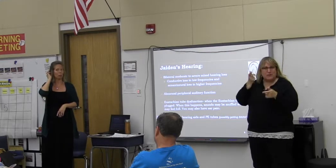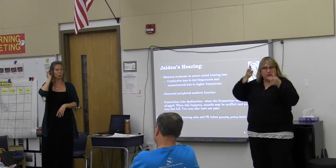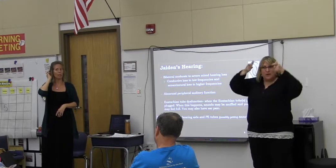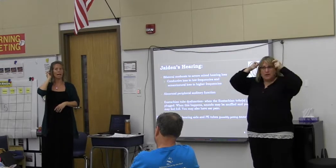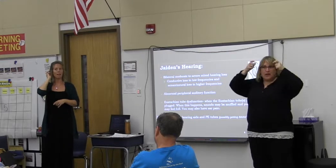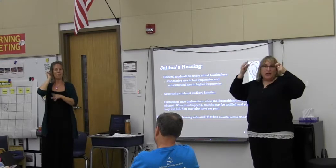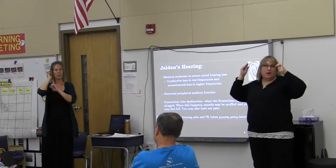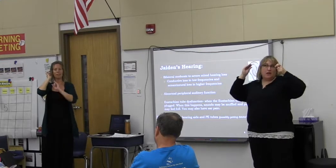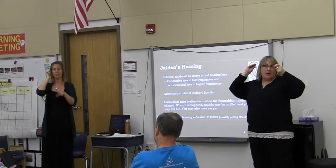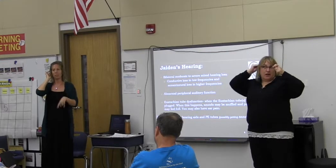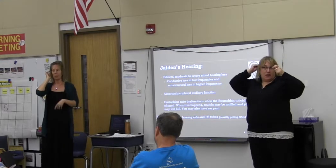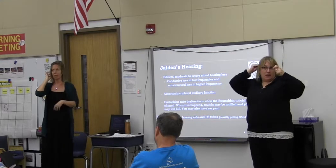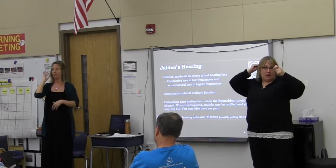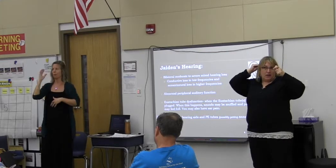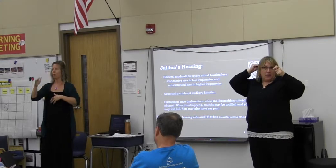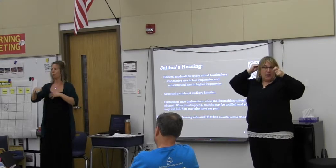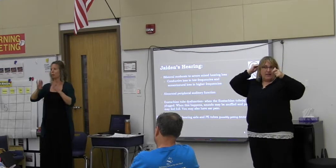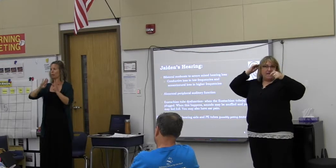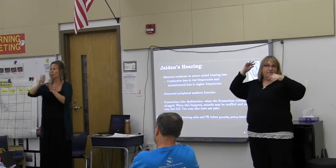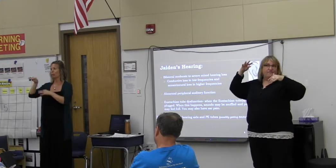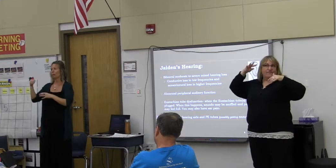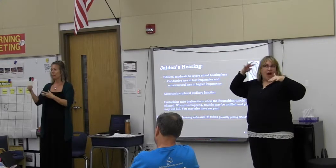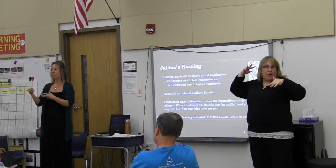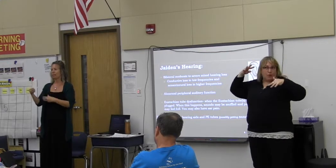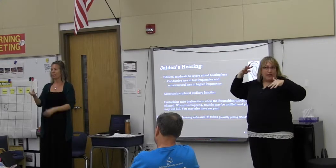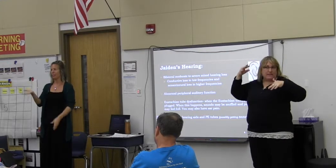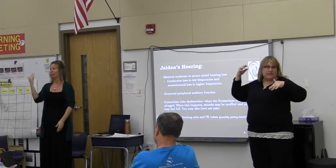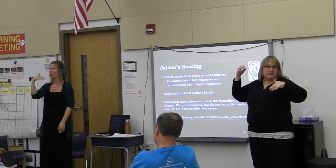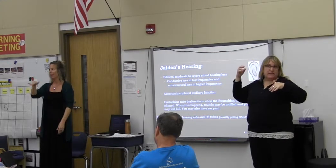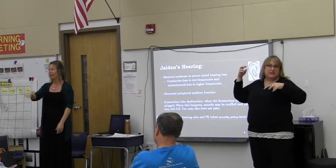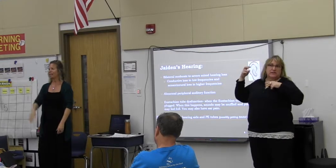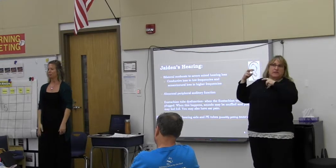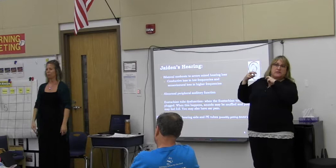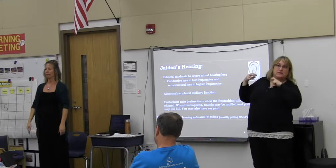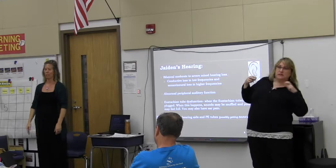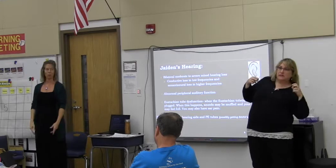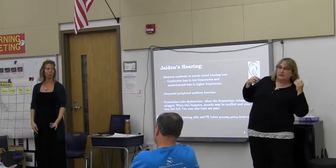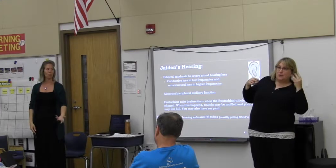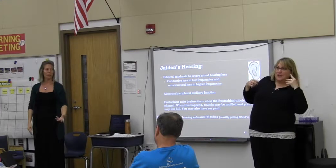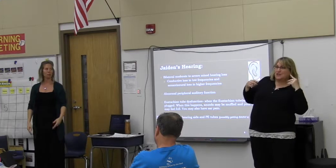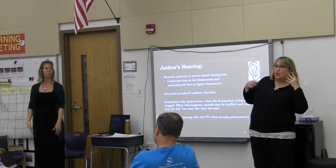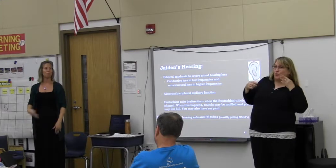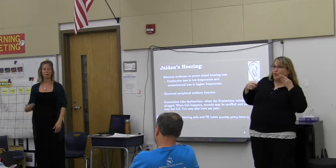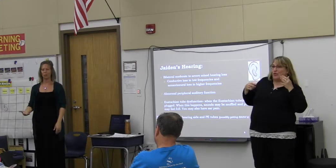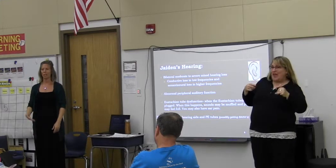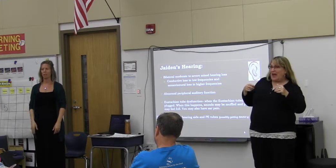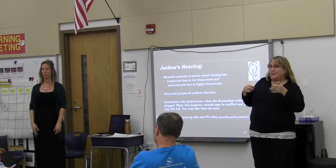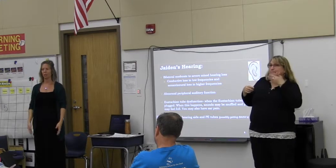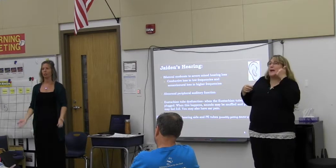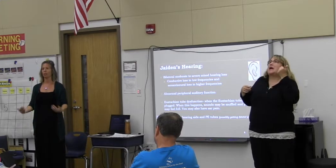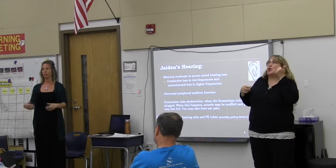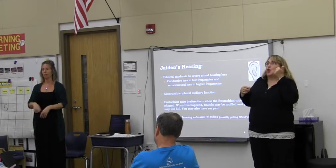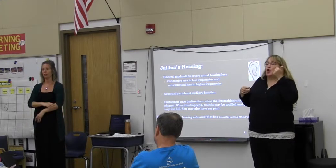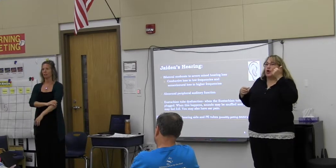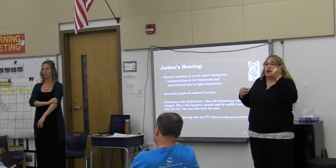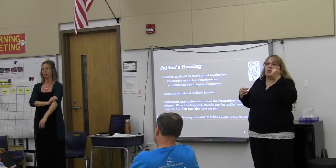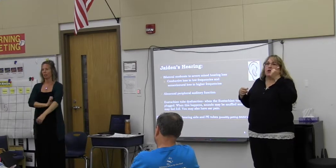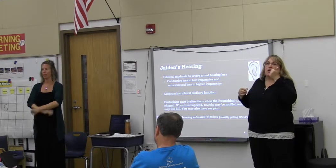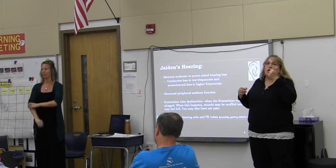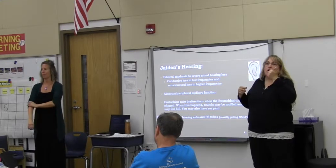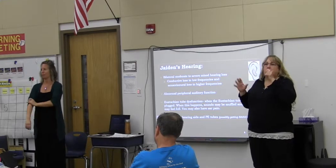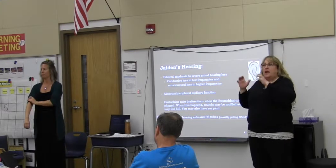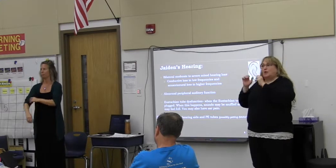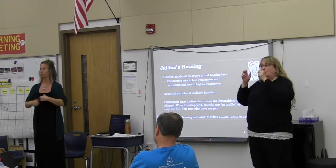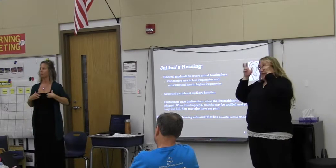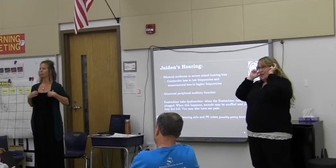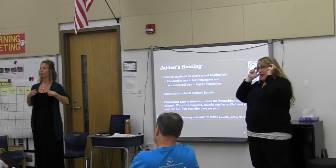on a bone, and then it's gonna vibrate the bone, so they totally bypass the ear, and he'll be able to hear through that better than he would with his hearing